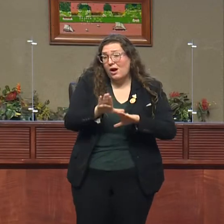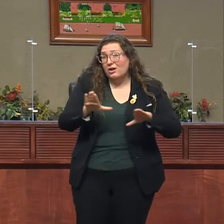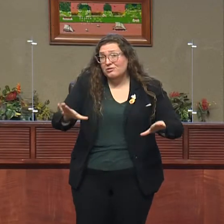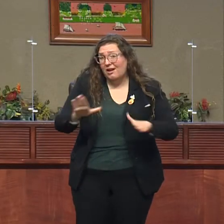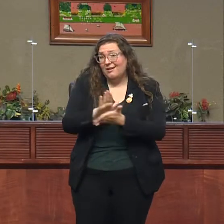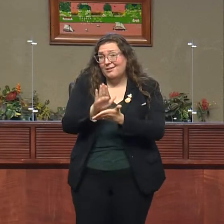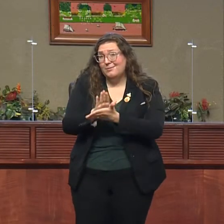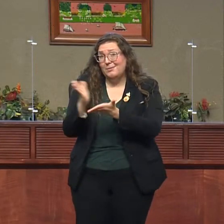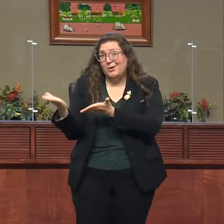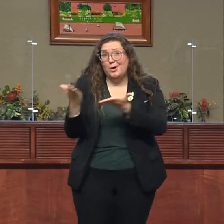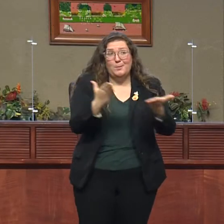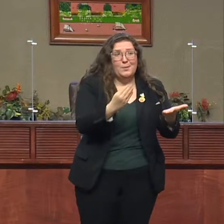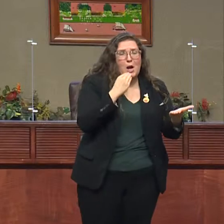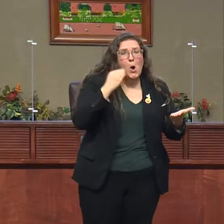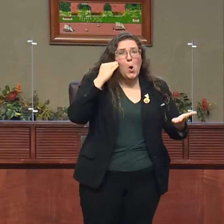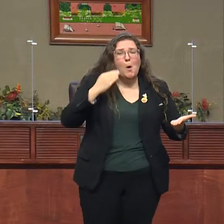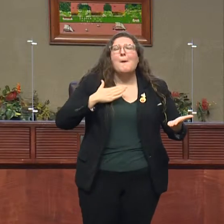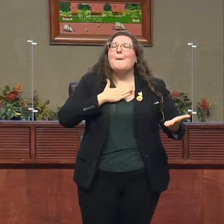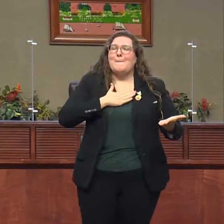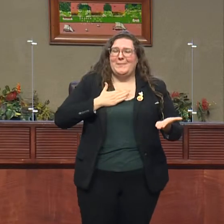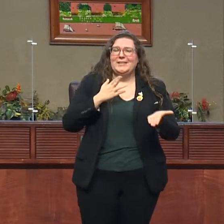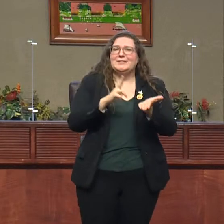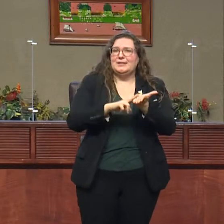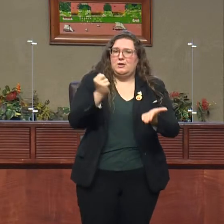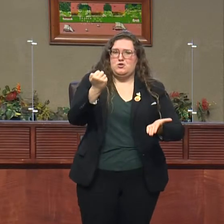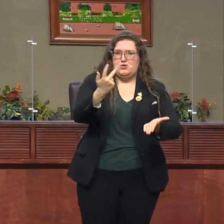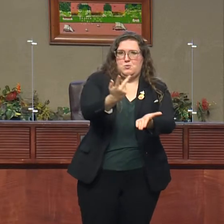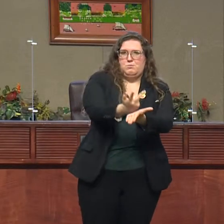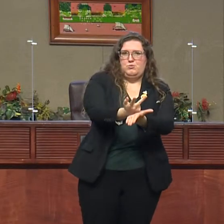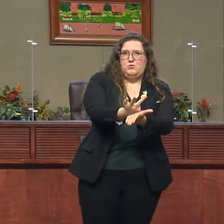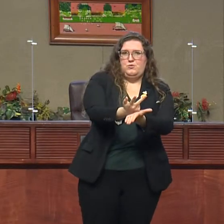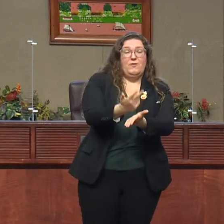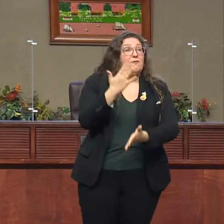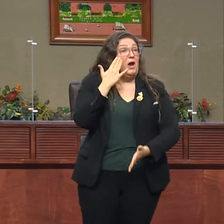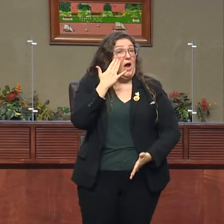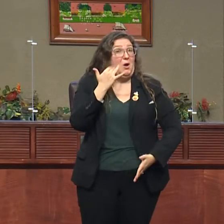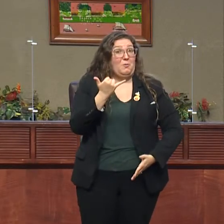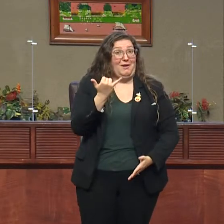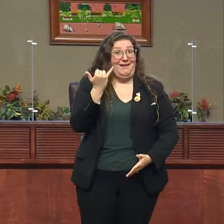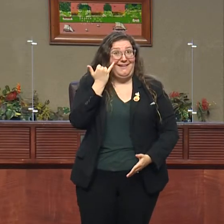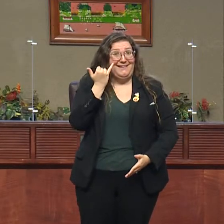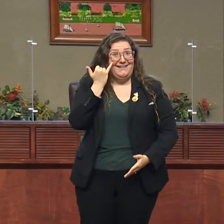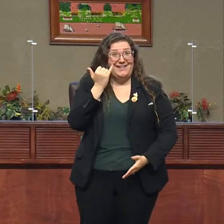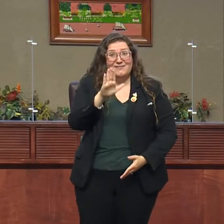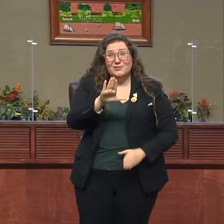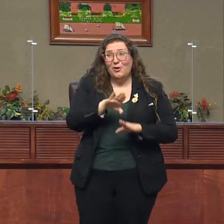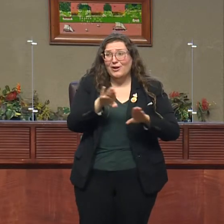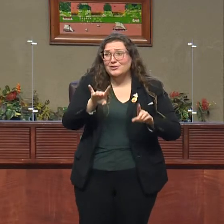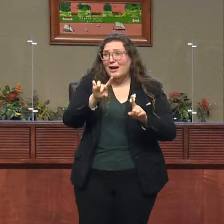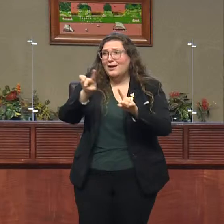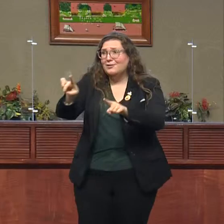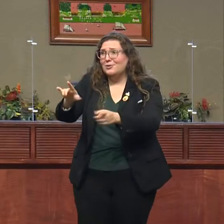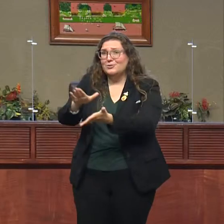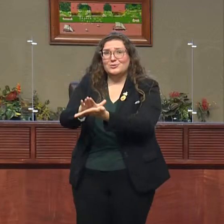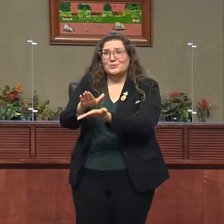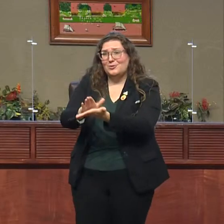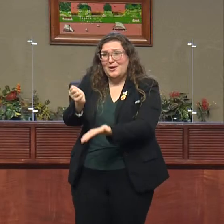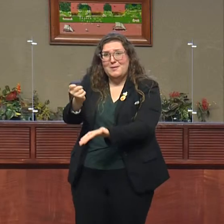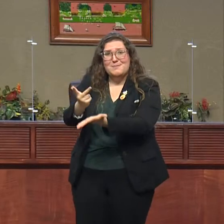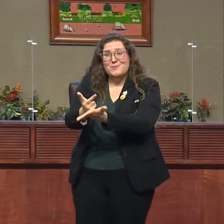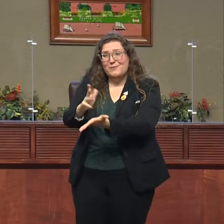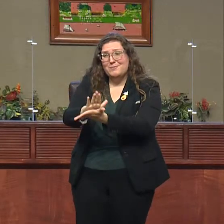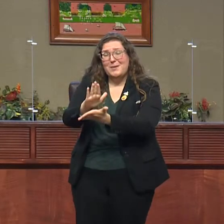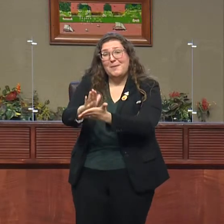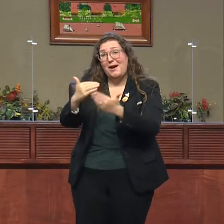to be given if your child doesn't have a consent in file to receive the vaccine. This is a vaccine that they